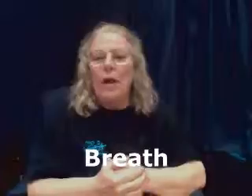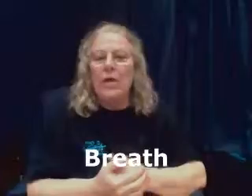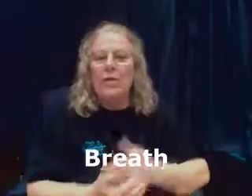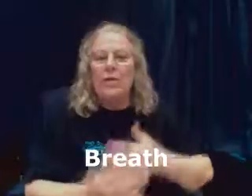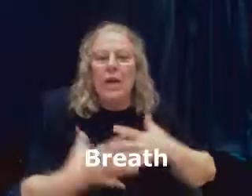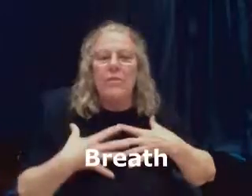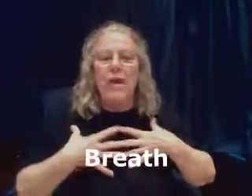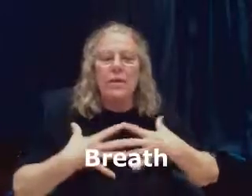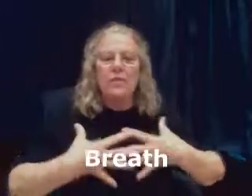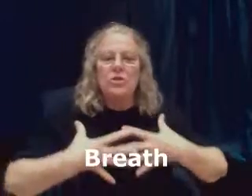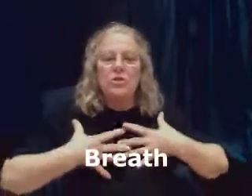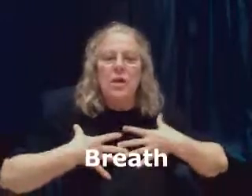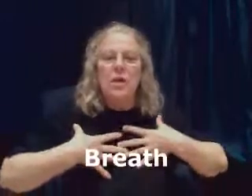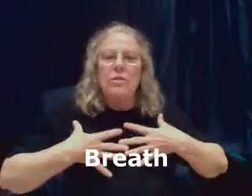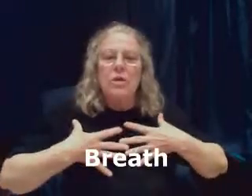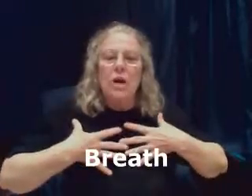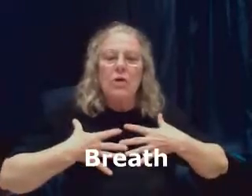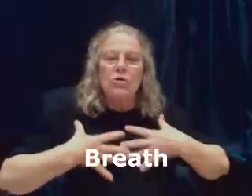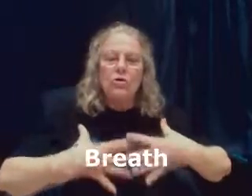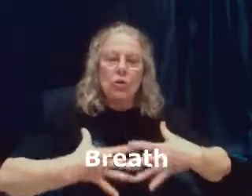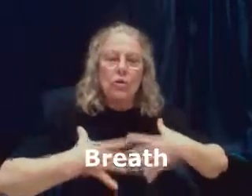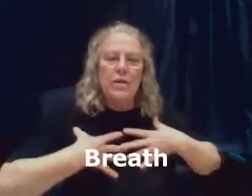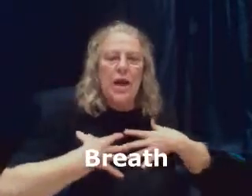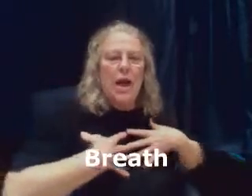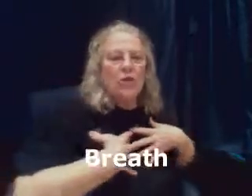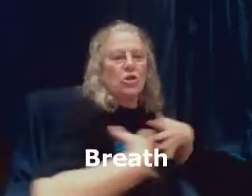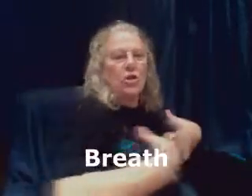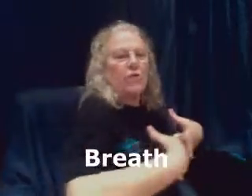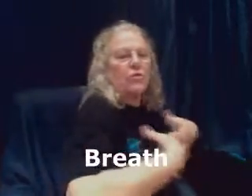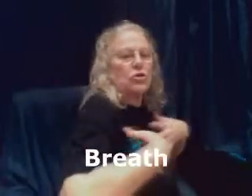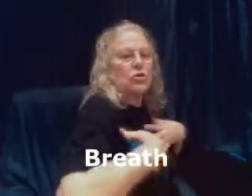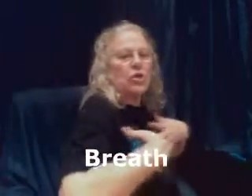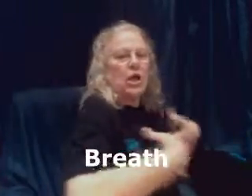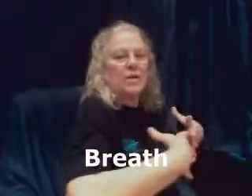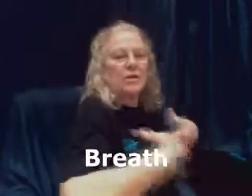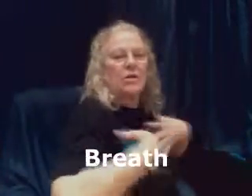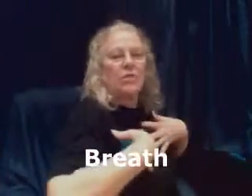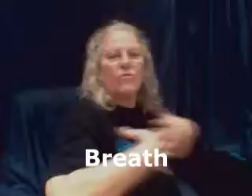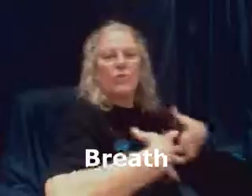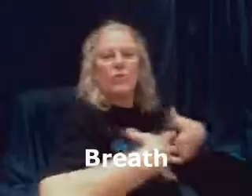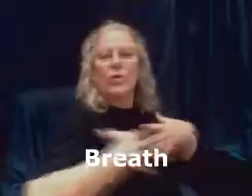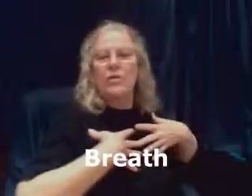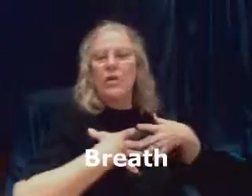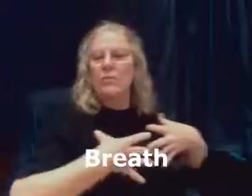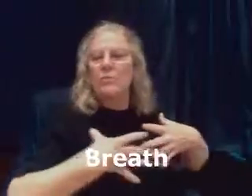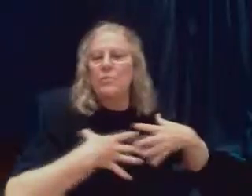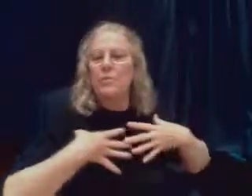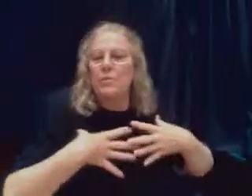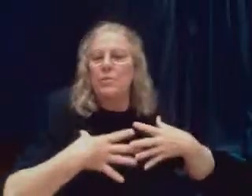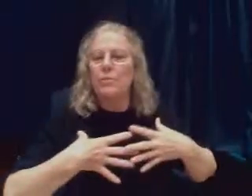Breath. And that is just you're showing the action of your chest for breathing.